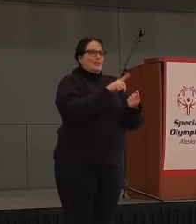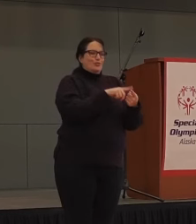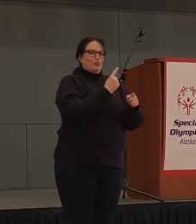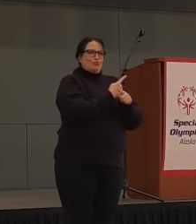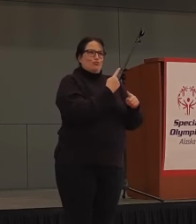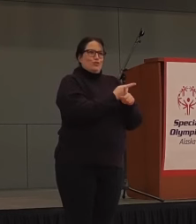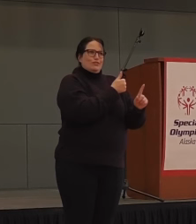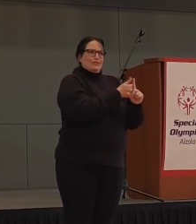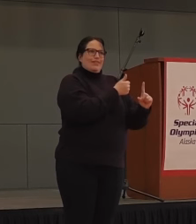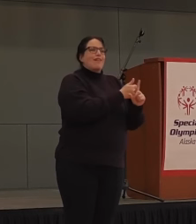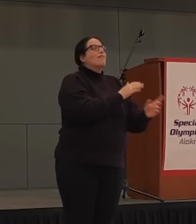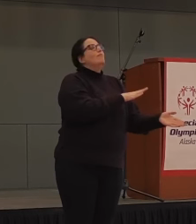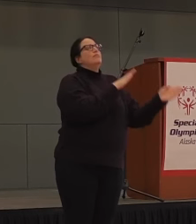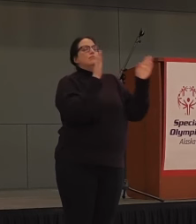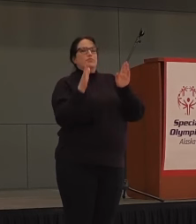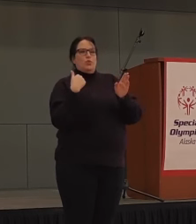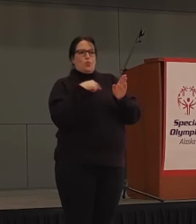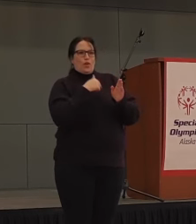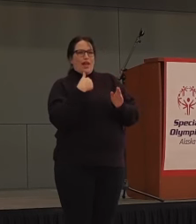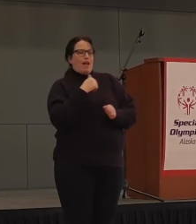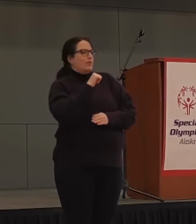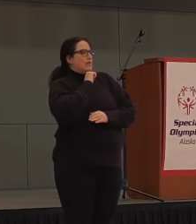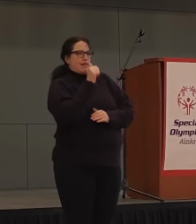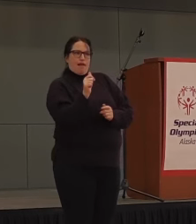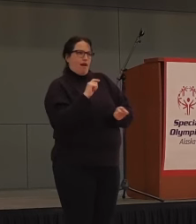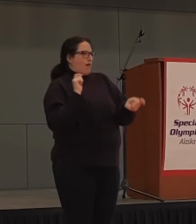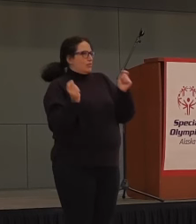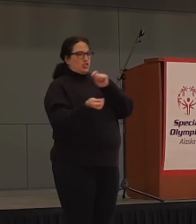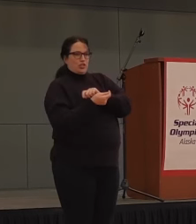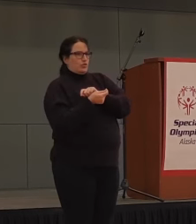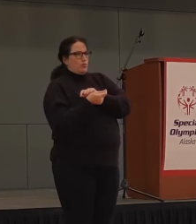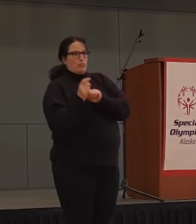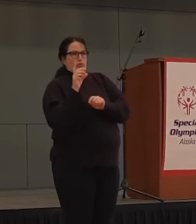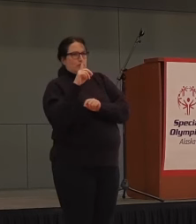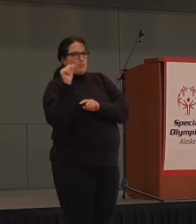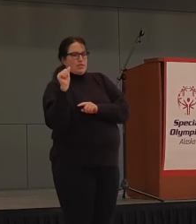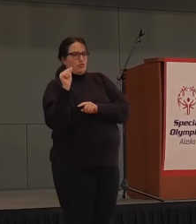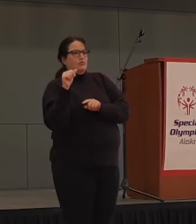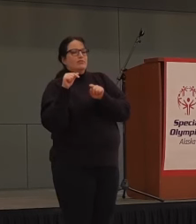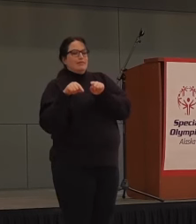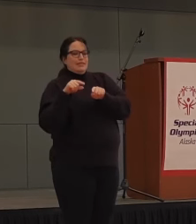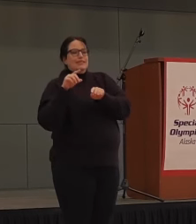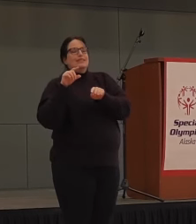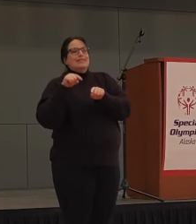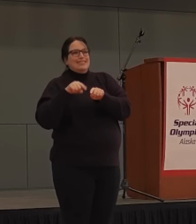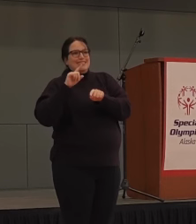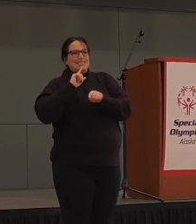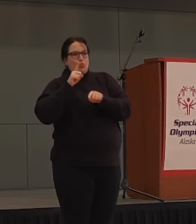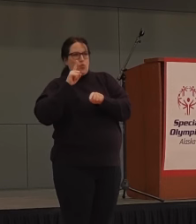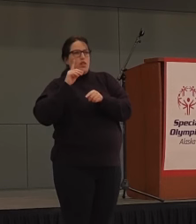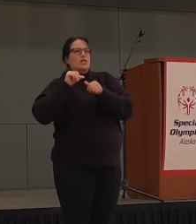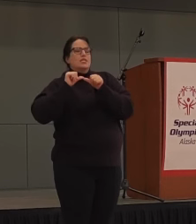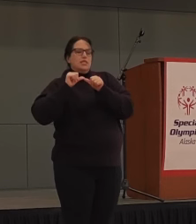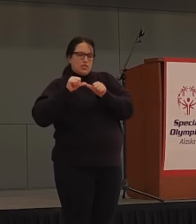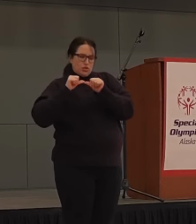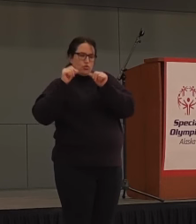irreversible dementias. Irreversible dementias get progressively worse over